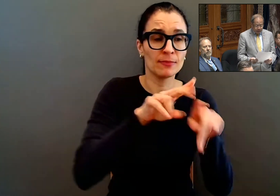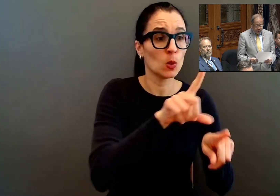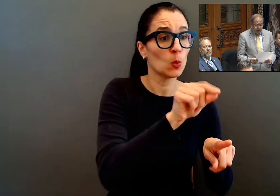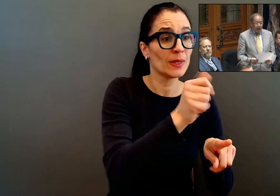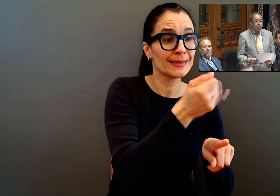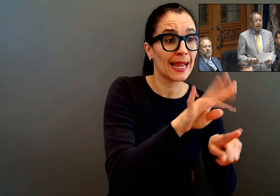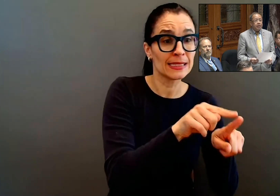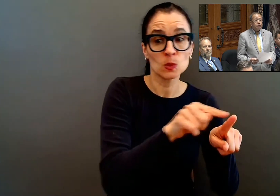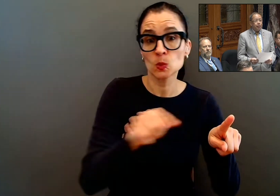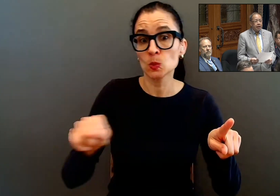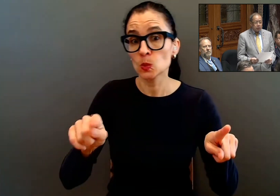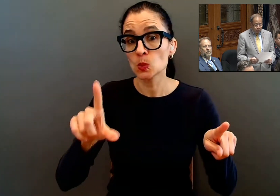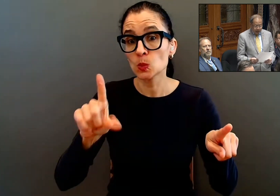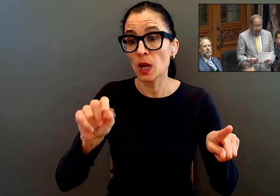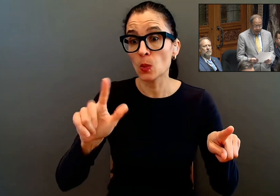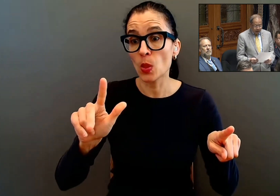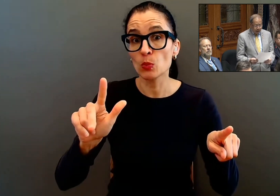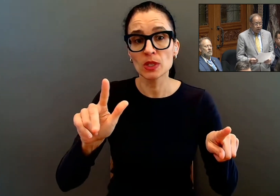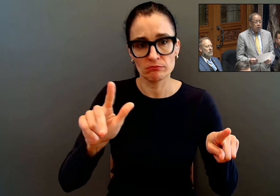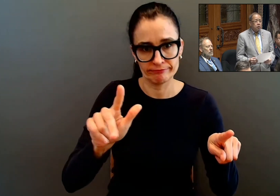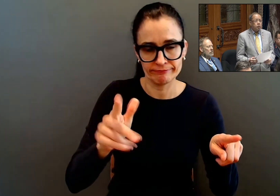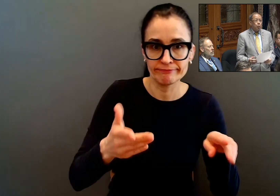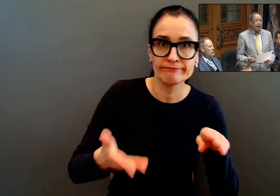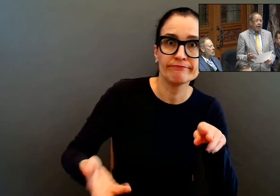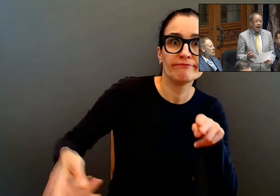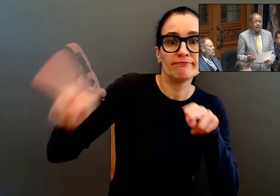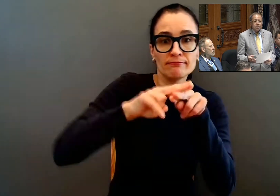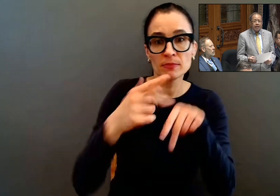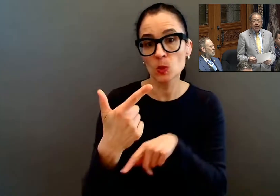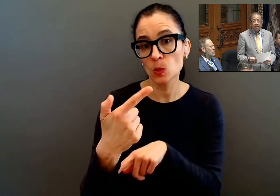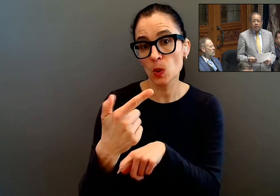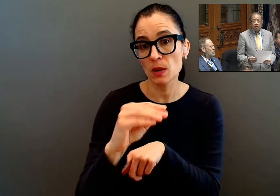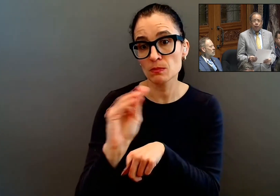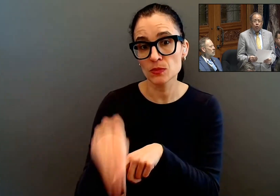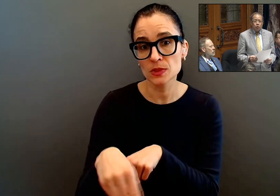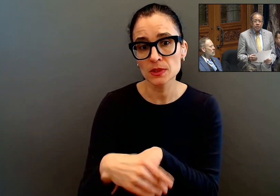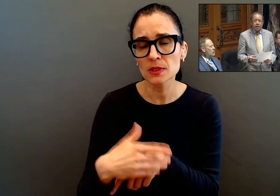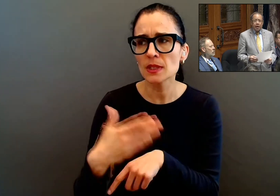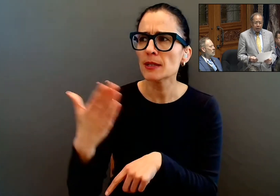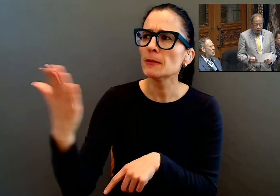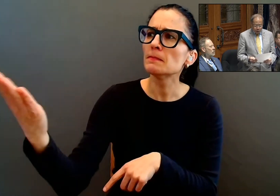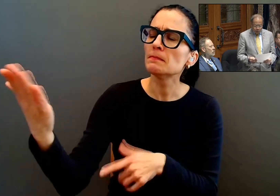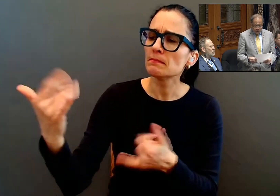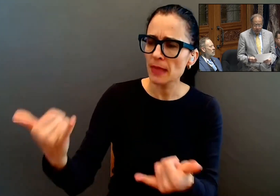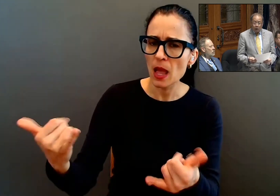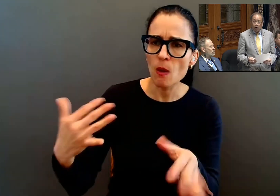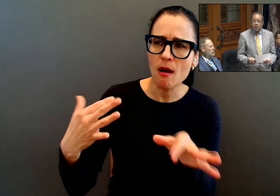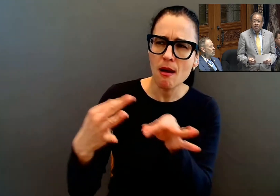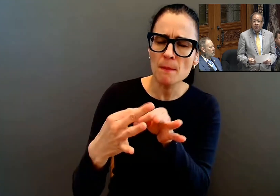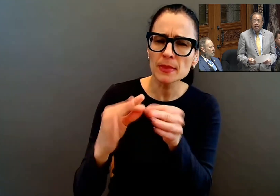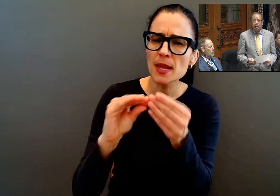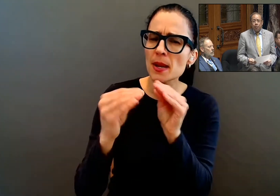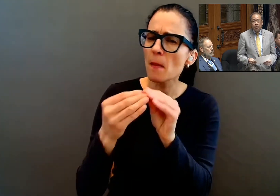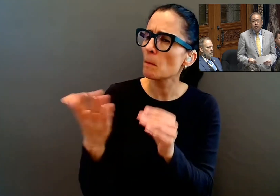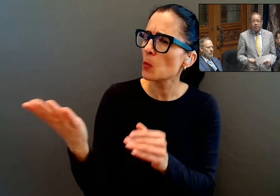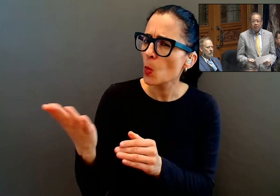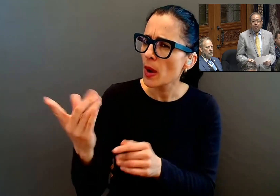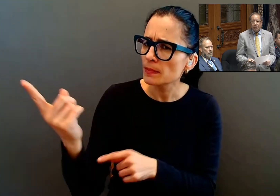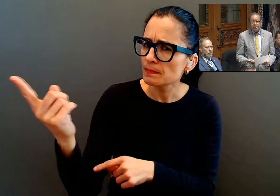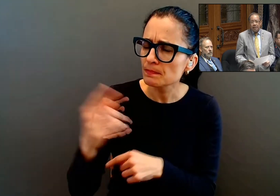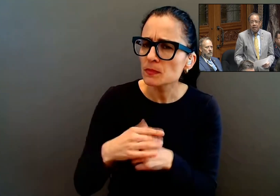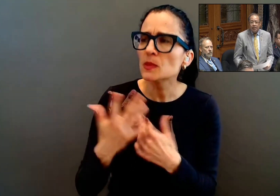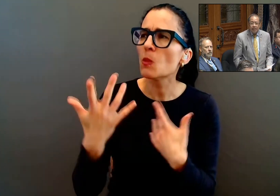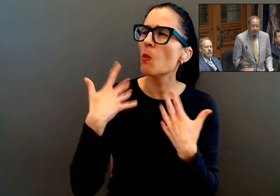provide updated figures today so we can understand the full scale and scope of senior abuse